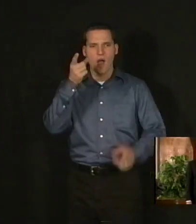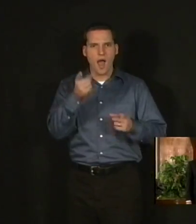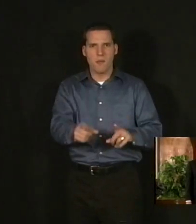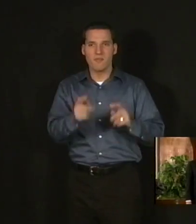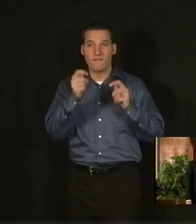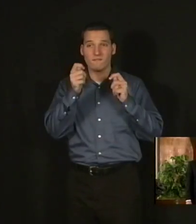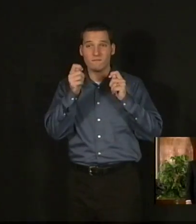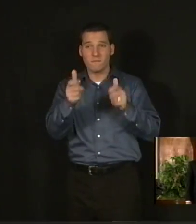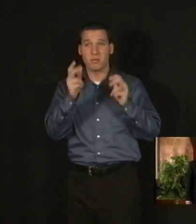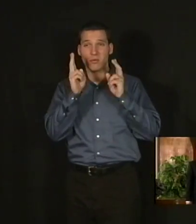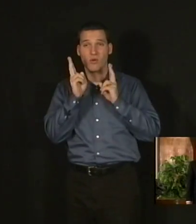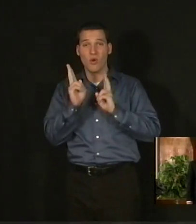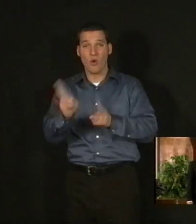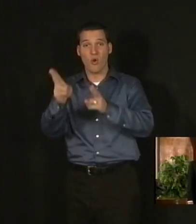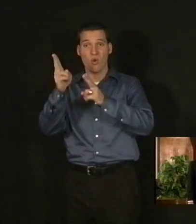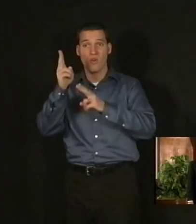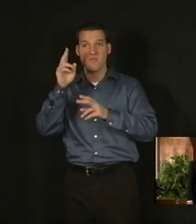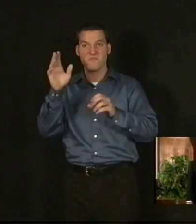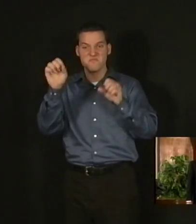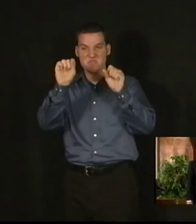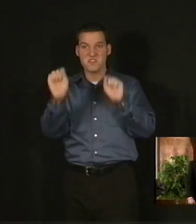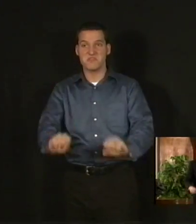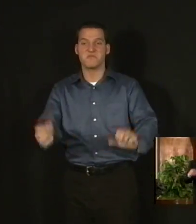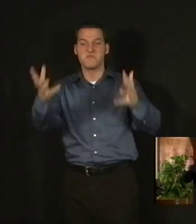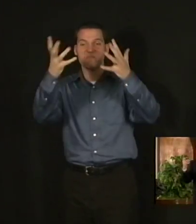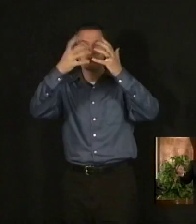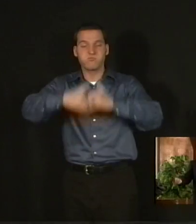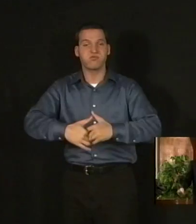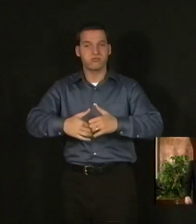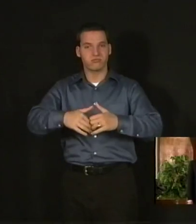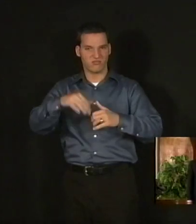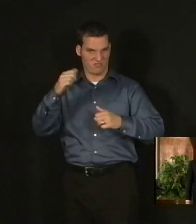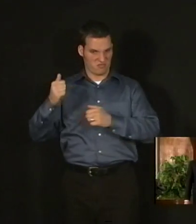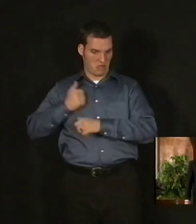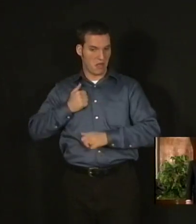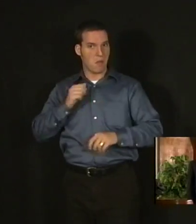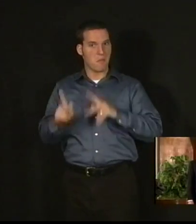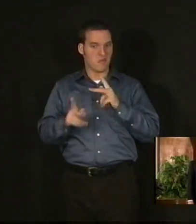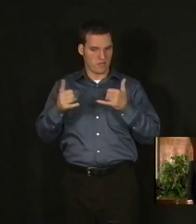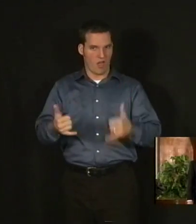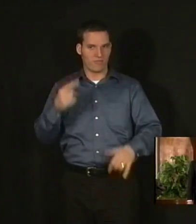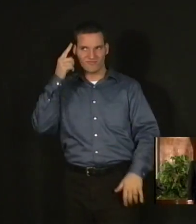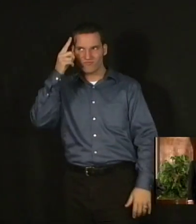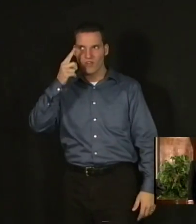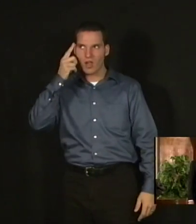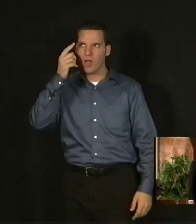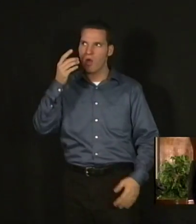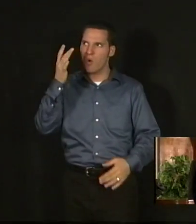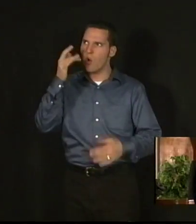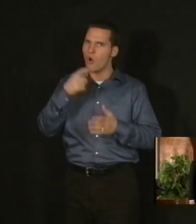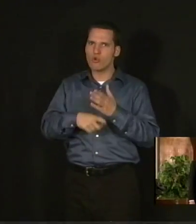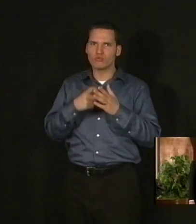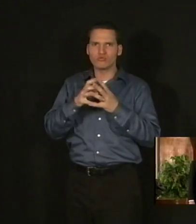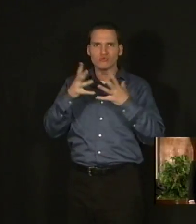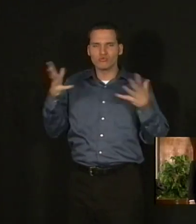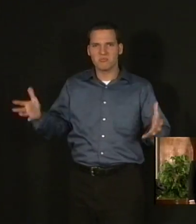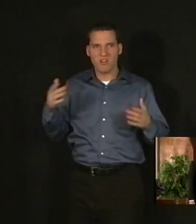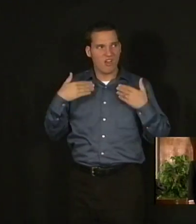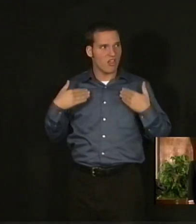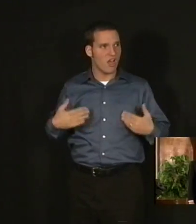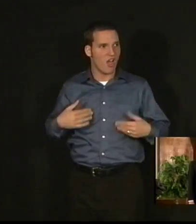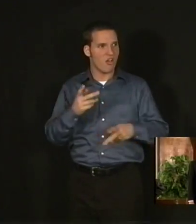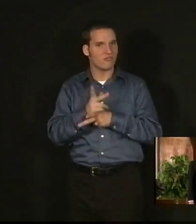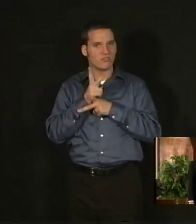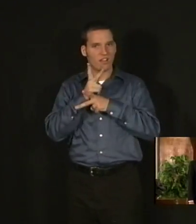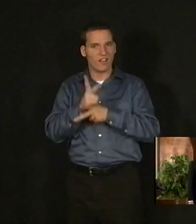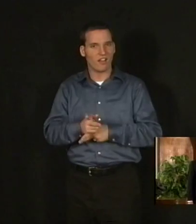Do you realize what would happen in a hurry? The whole system would crumble. That's what the Canadians are just now trying to figure out. Wow, how come it's costing us